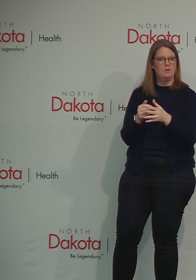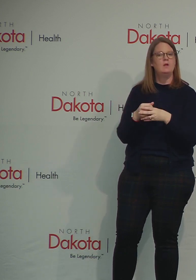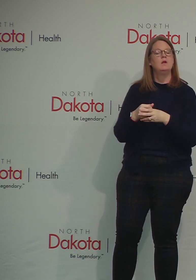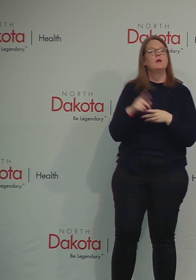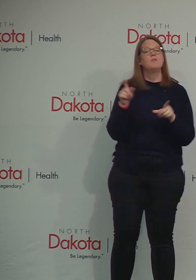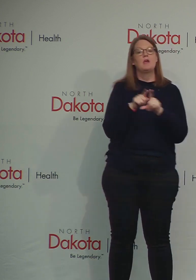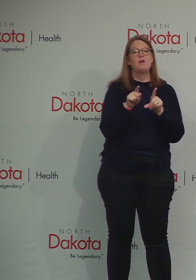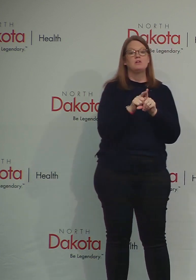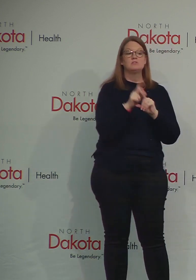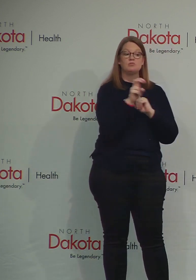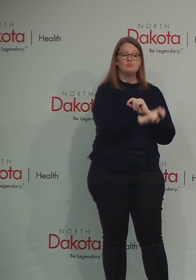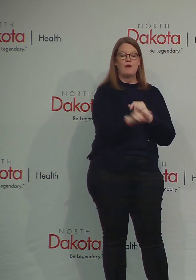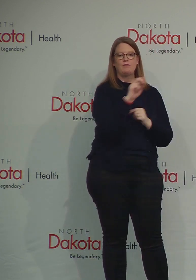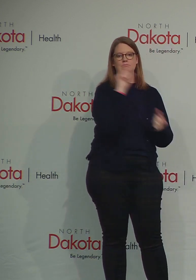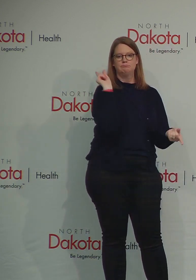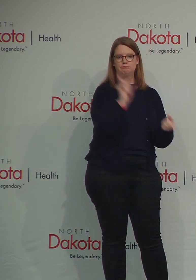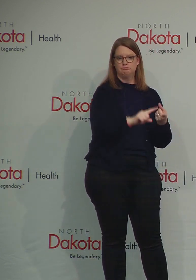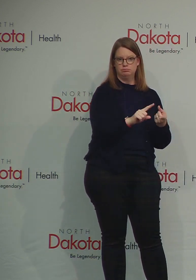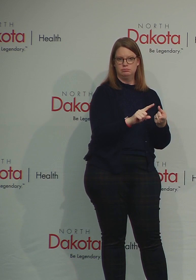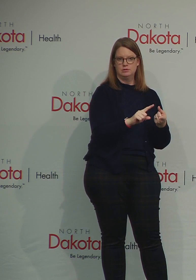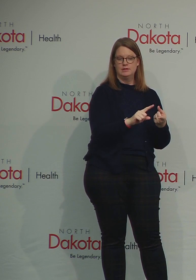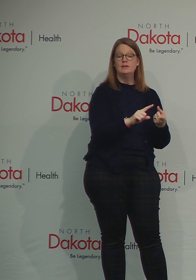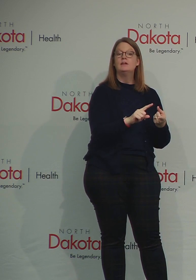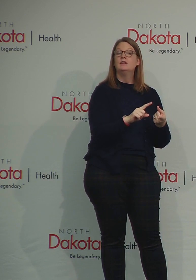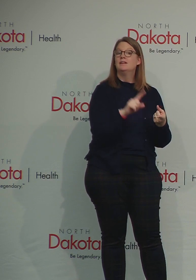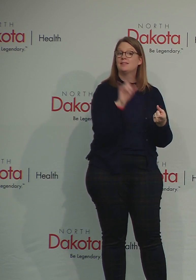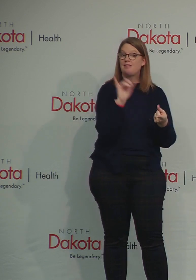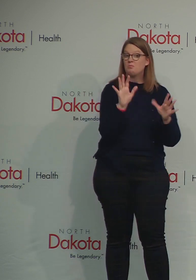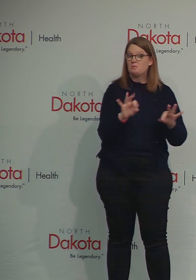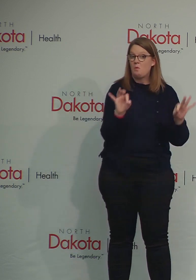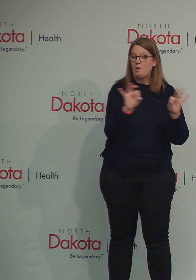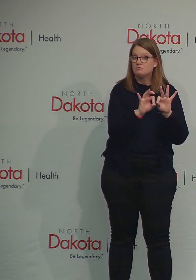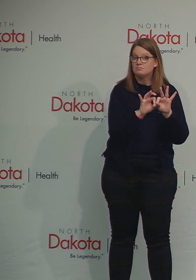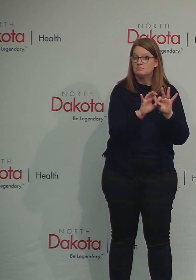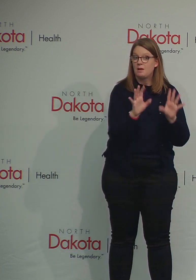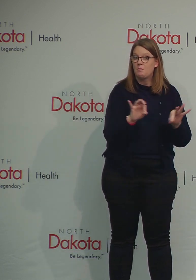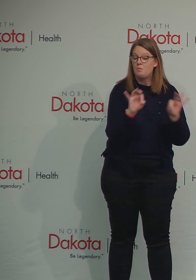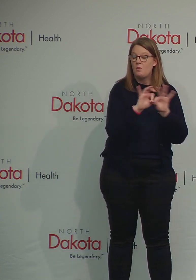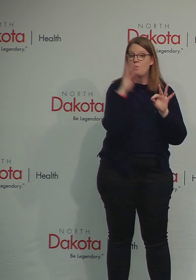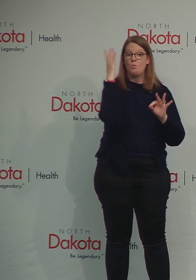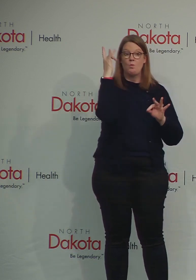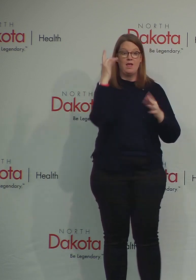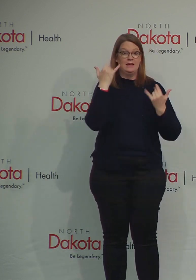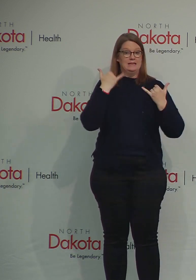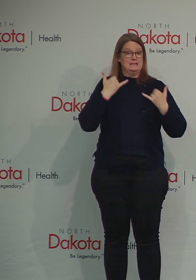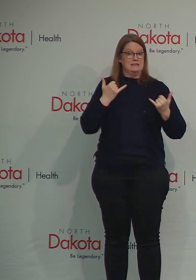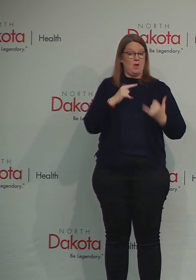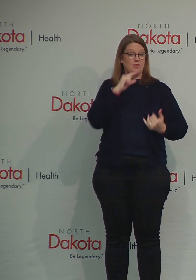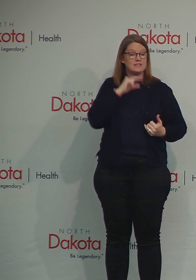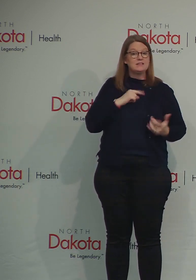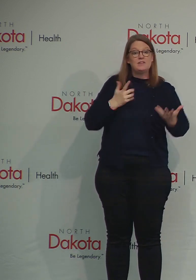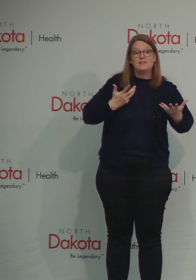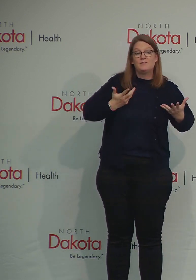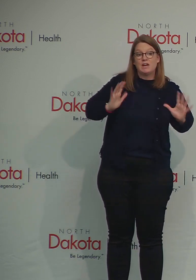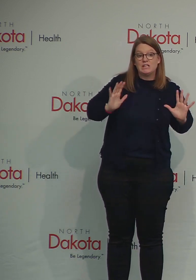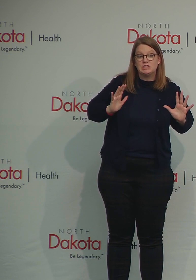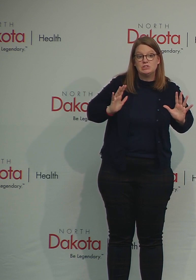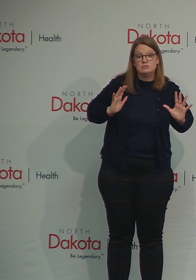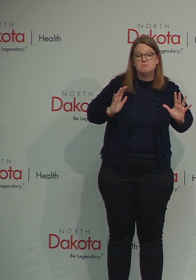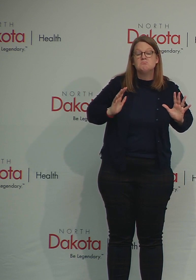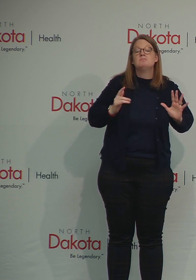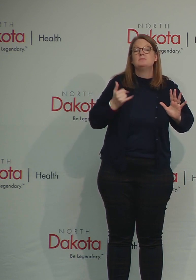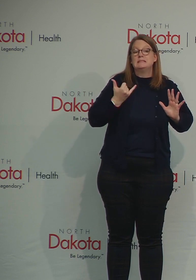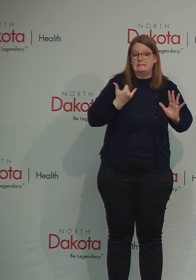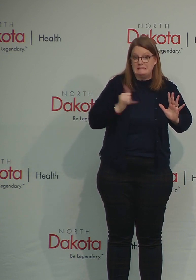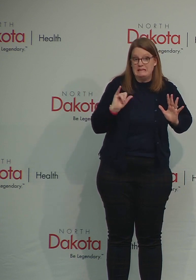reduced their travel. And of course, this action was key, because here we are now coming out of Thanksgiving, and we're continuing to see